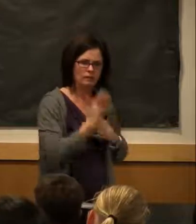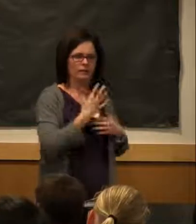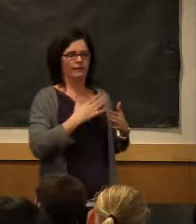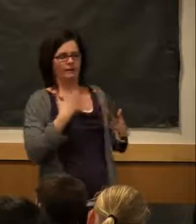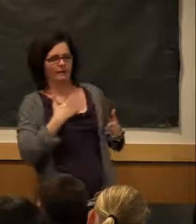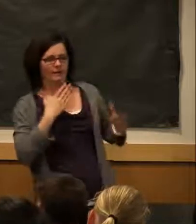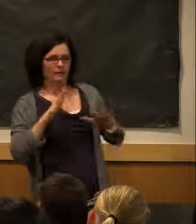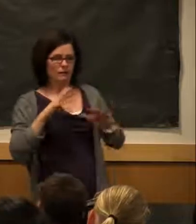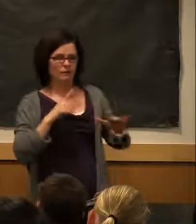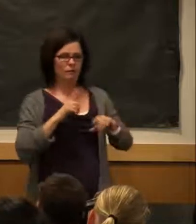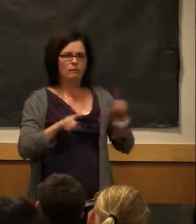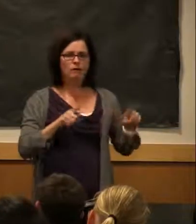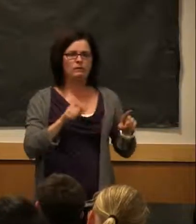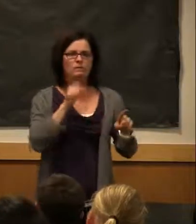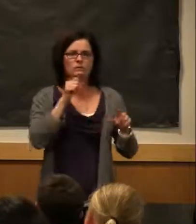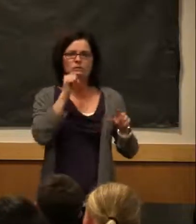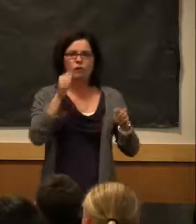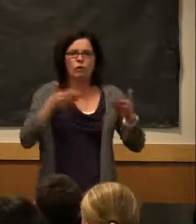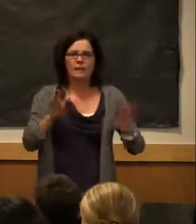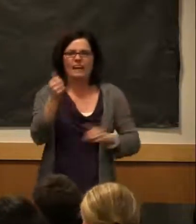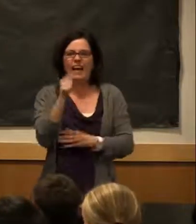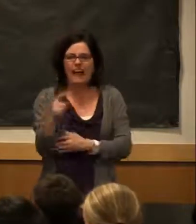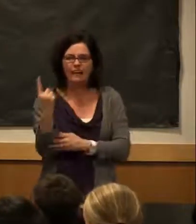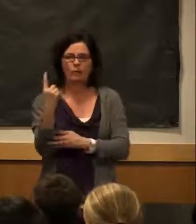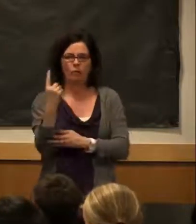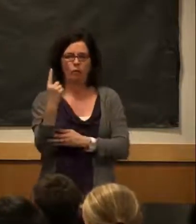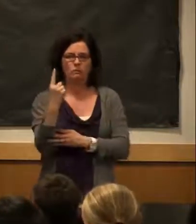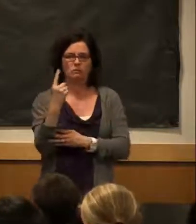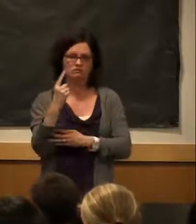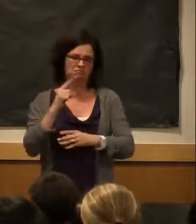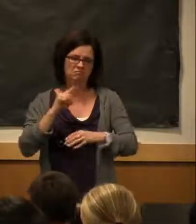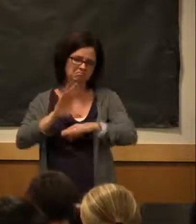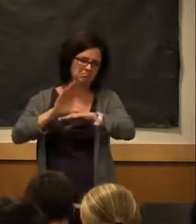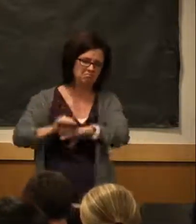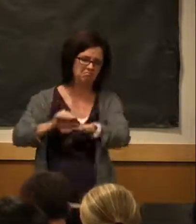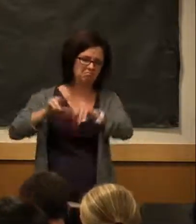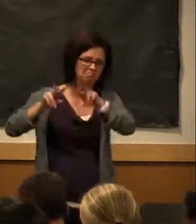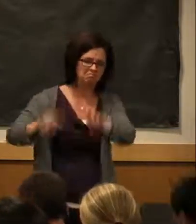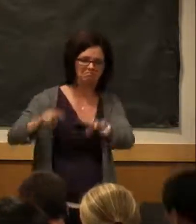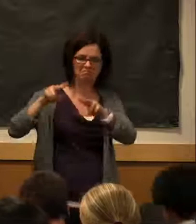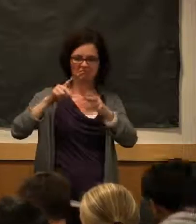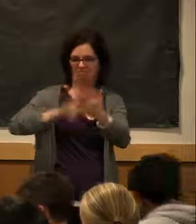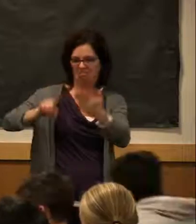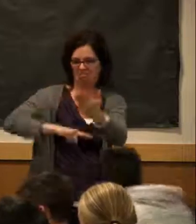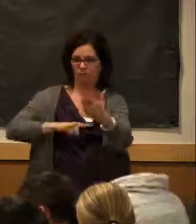don't let anybody get the best of you, because they're not worth it, but you are.